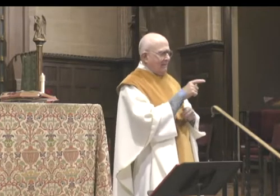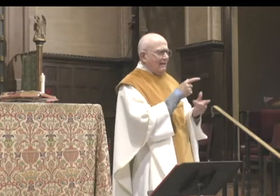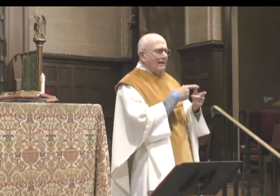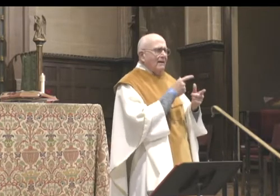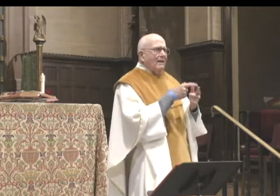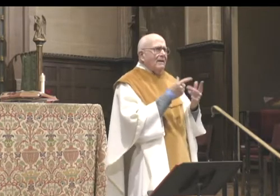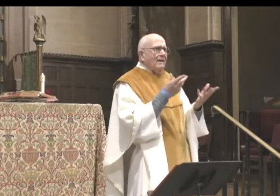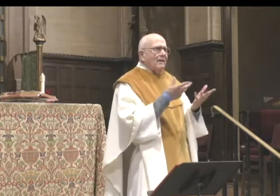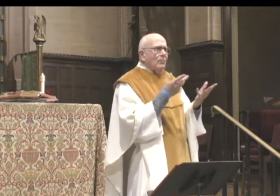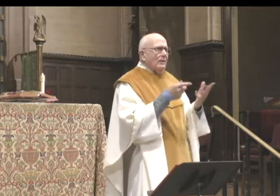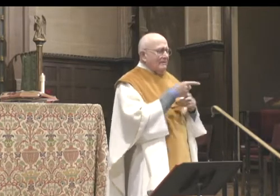like her.